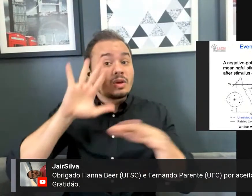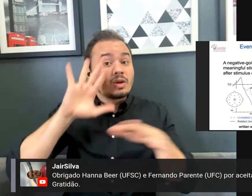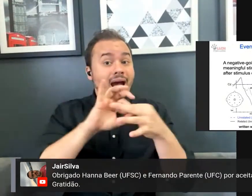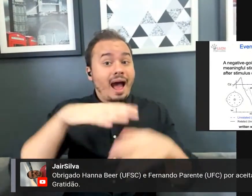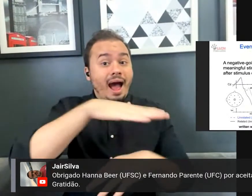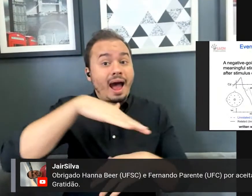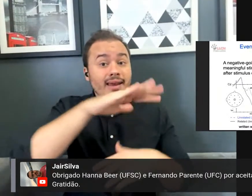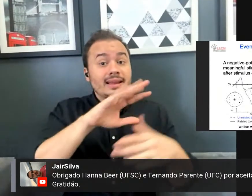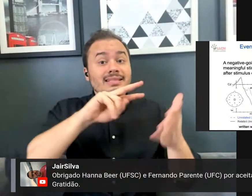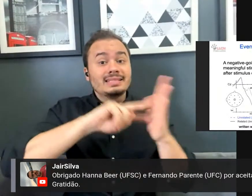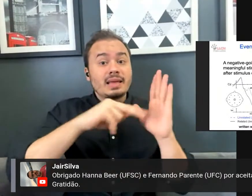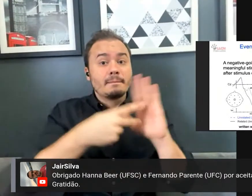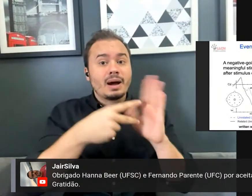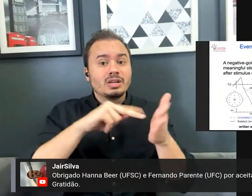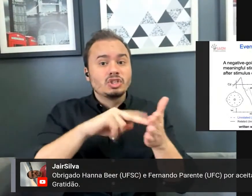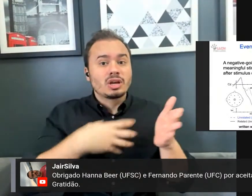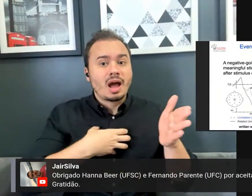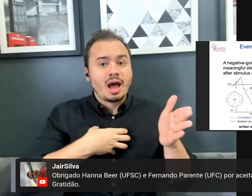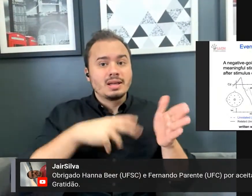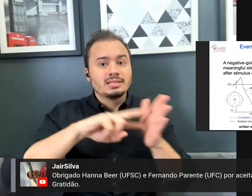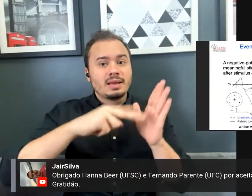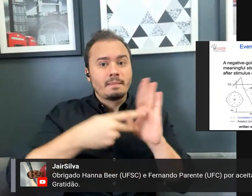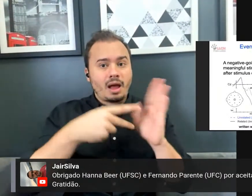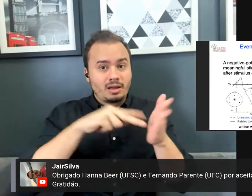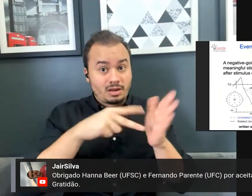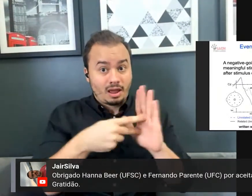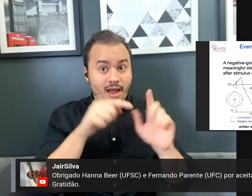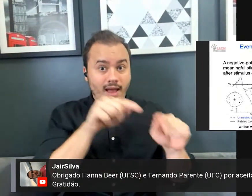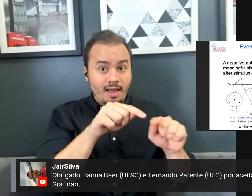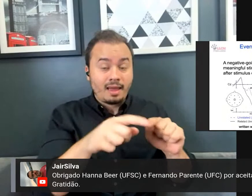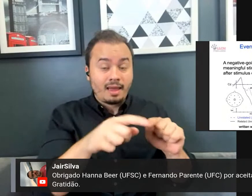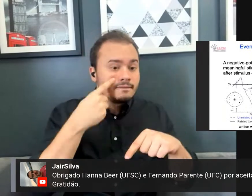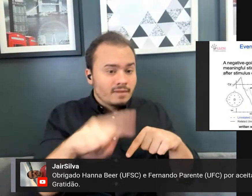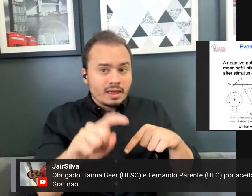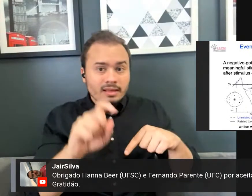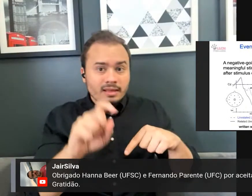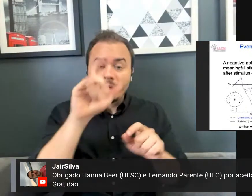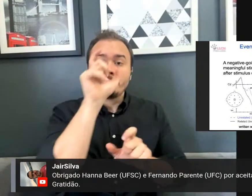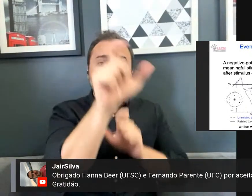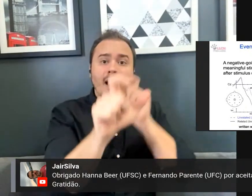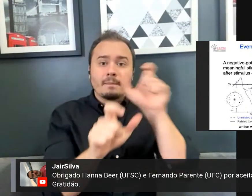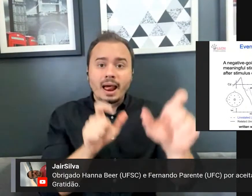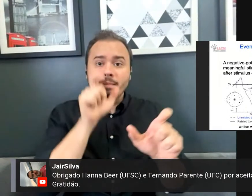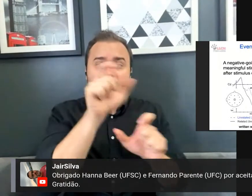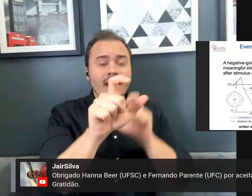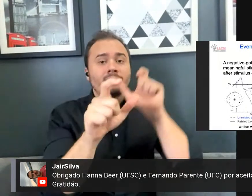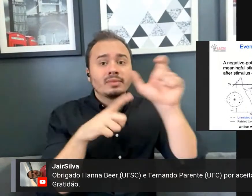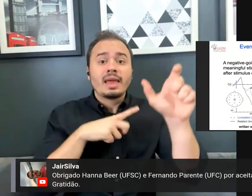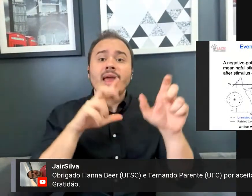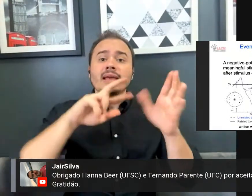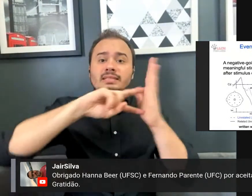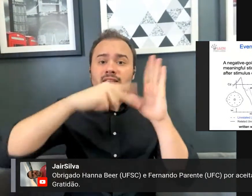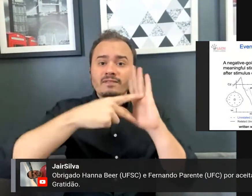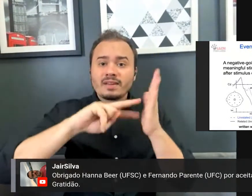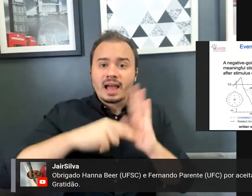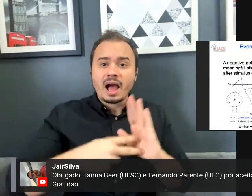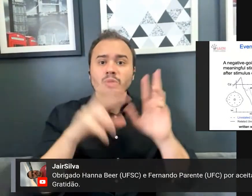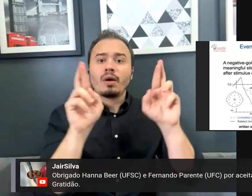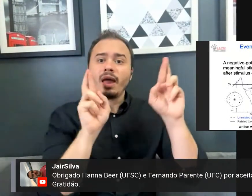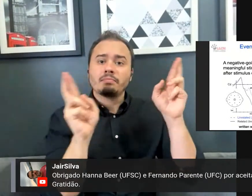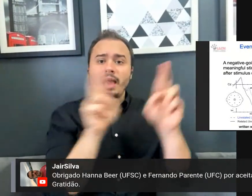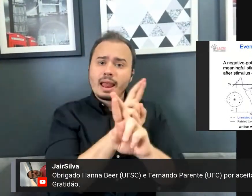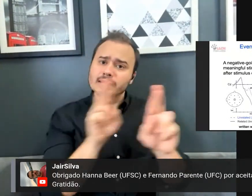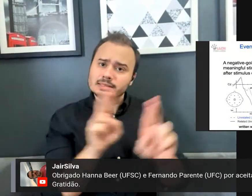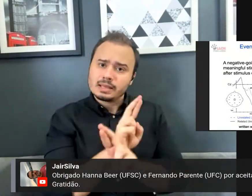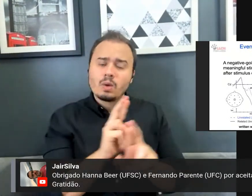is that what you see is more effortful processing will give you a more negative response. On